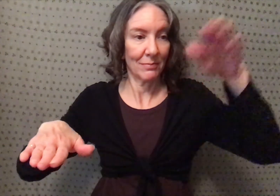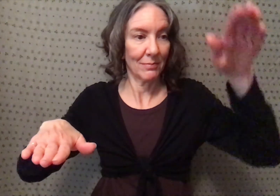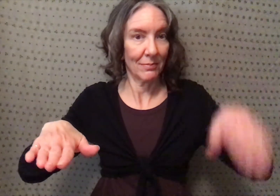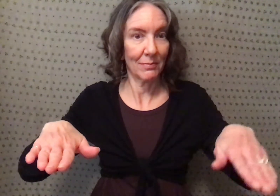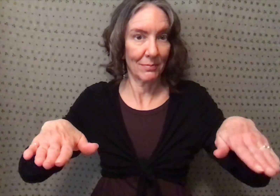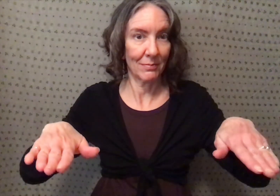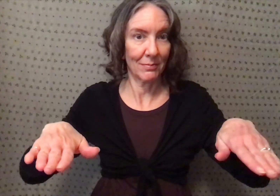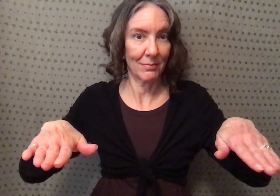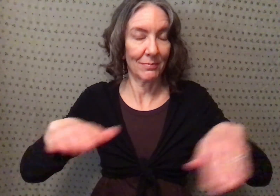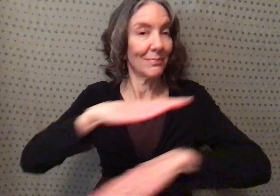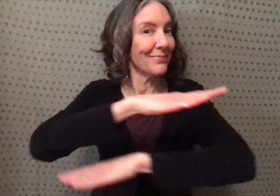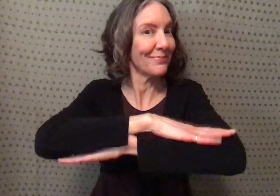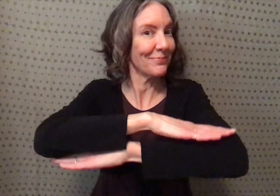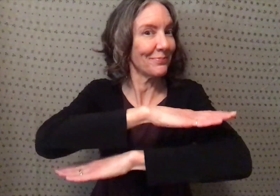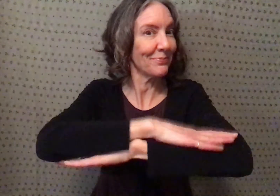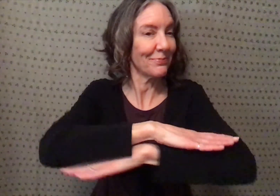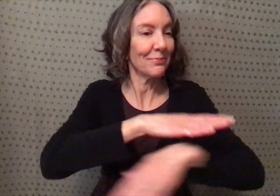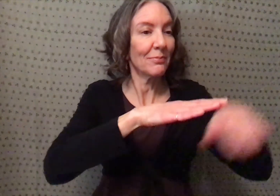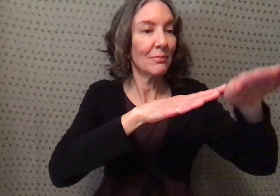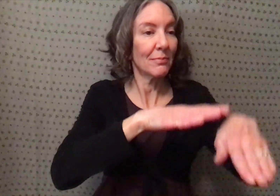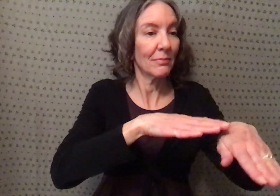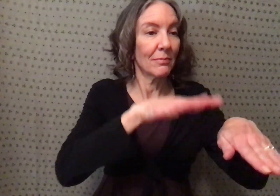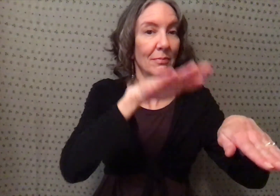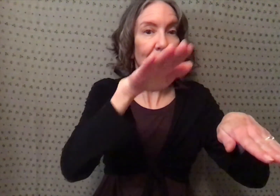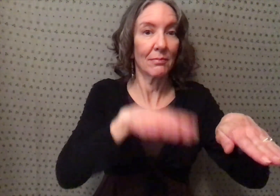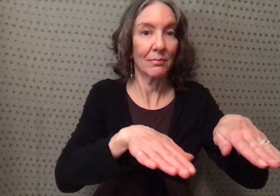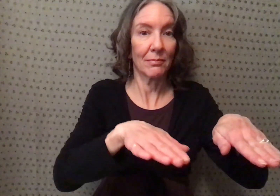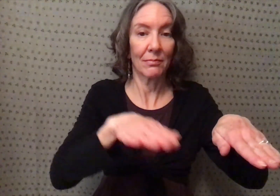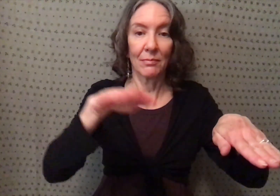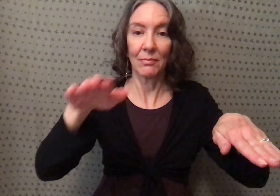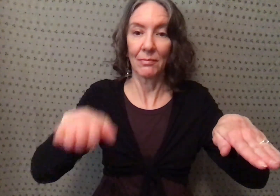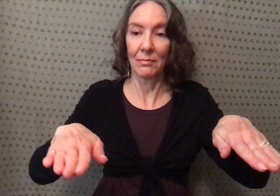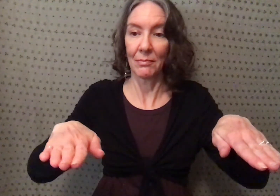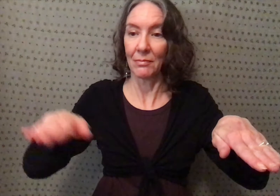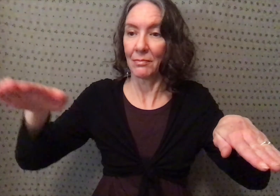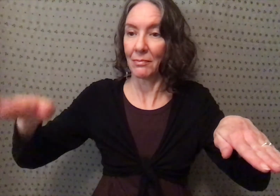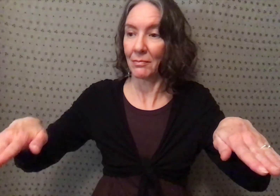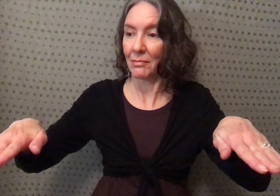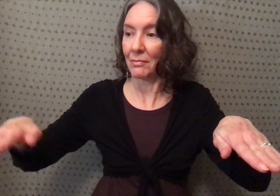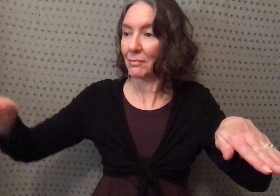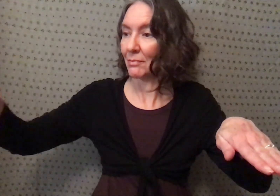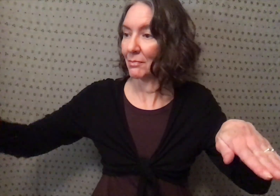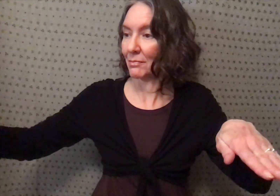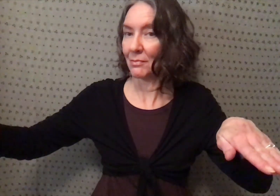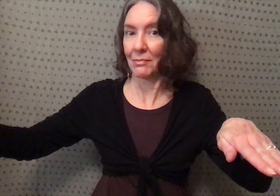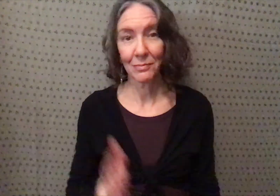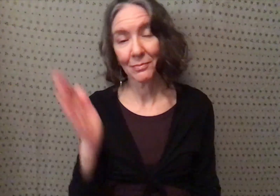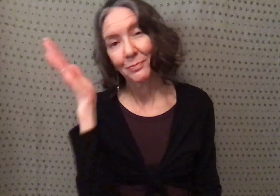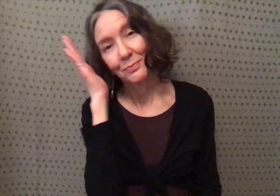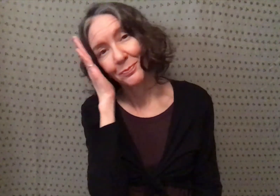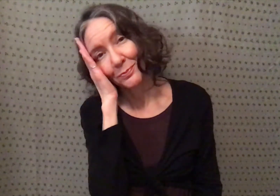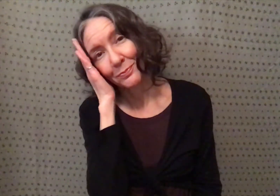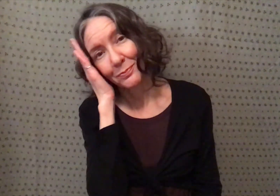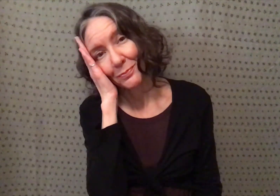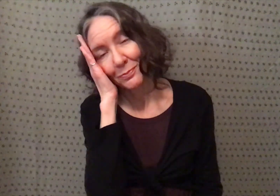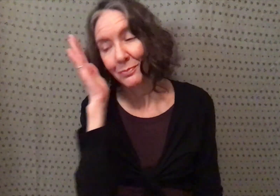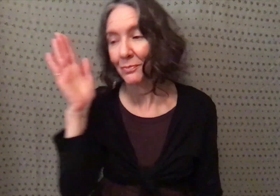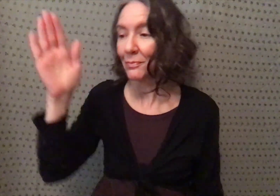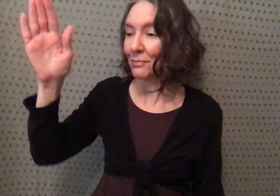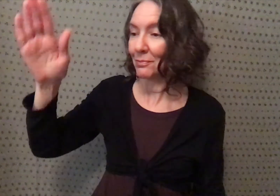by side, or tables might be all in a row, like in a cafeteria. The classifier for beds